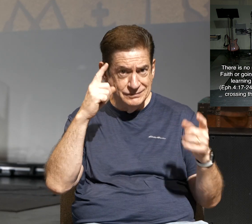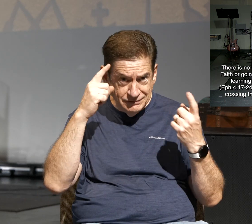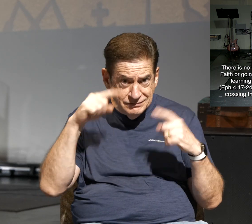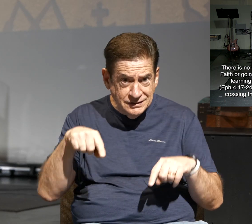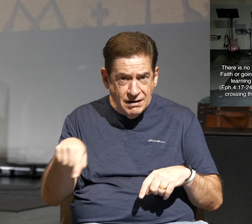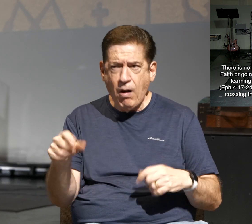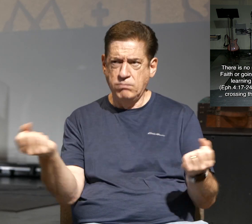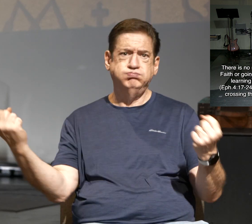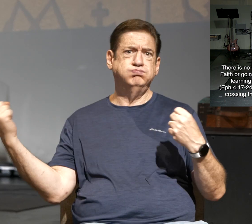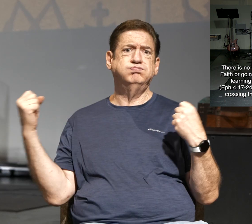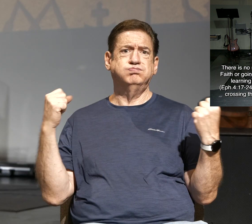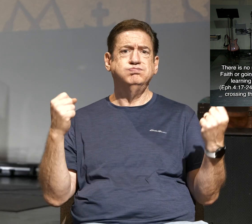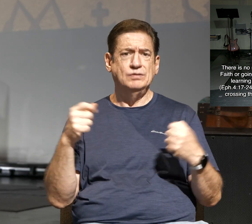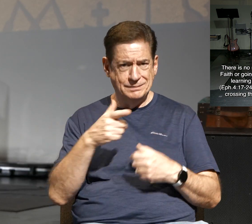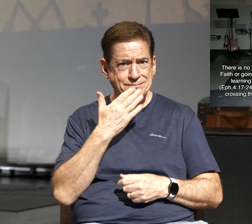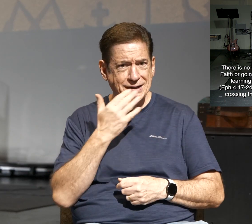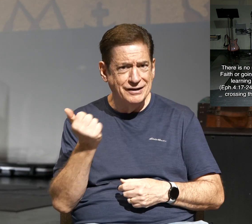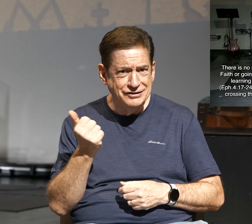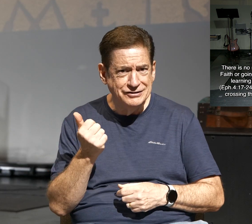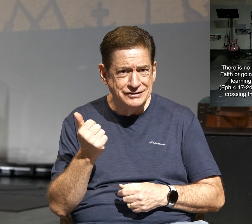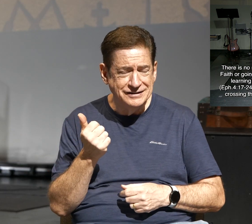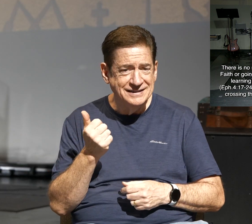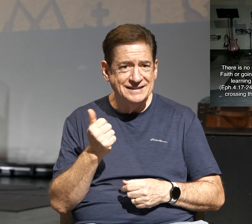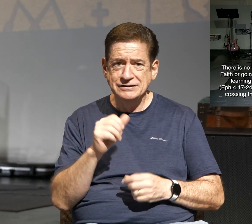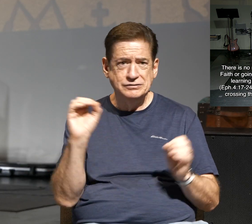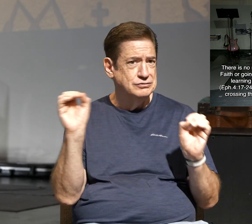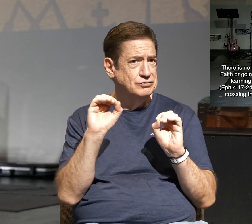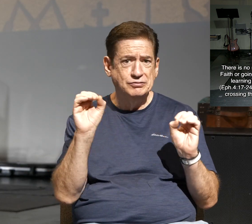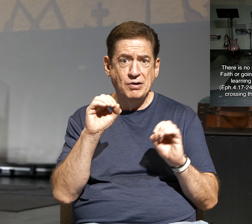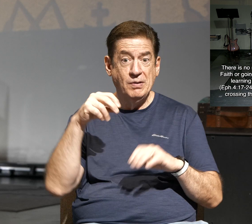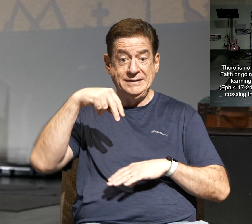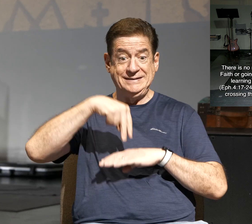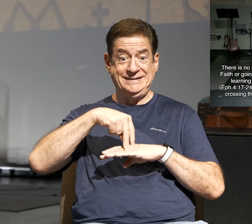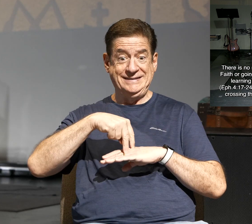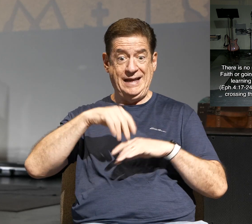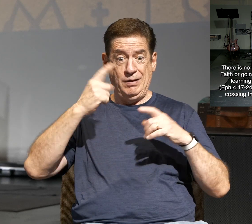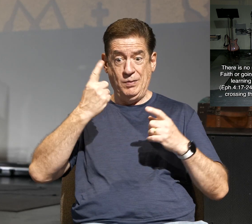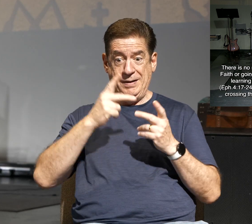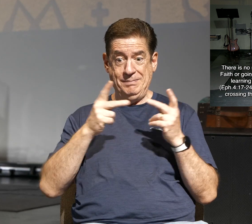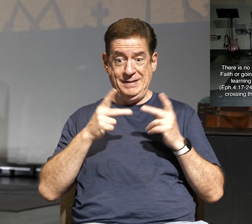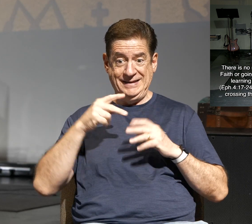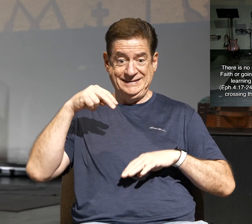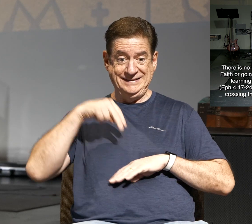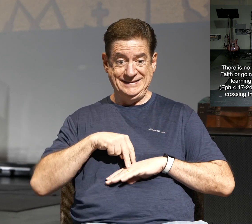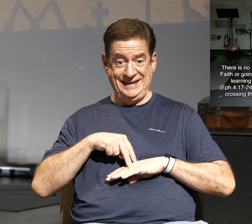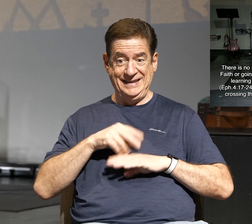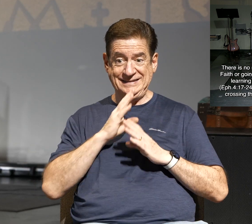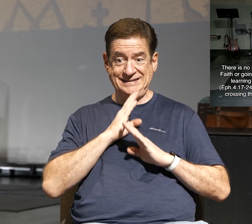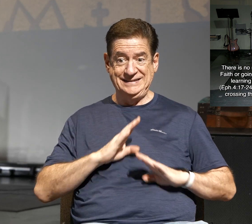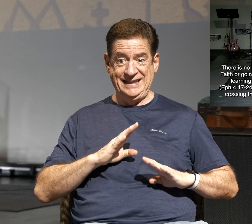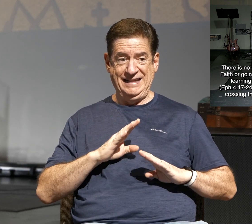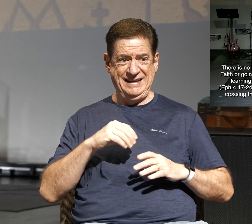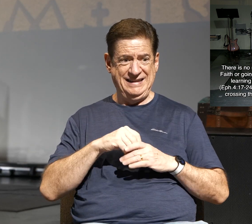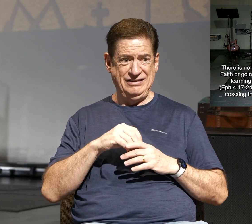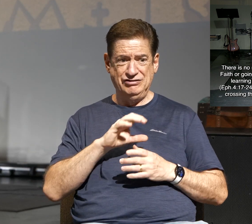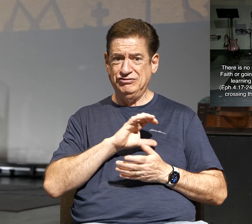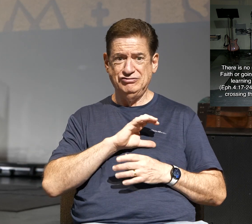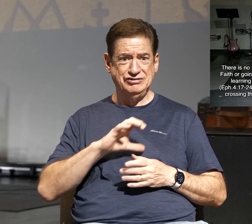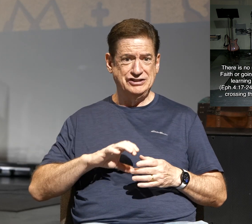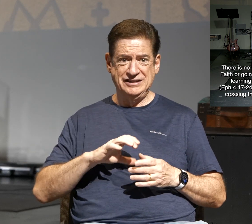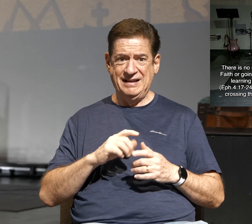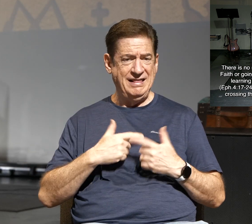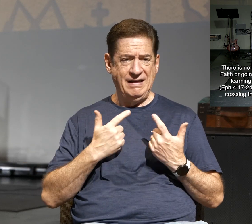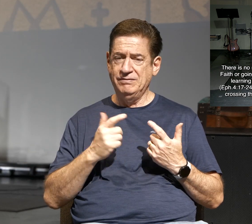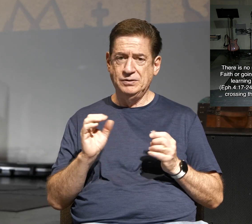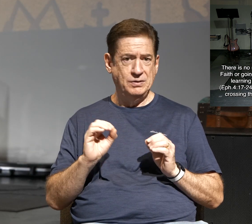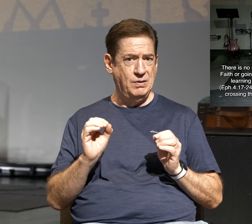with that? Yeah, you better. There is no standing still in the Christian life. We are either